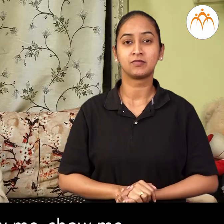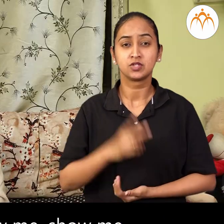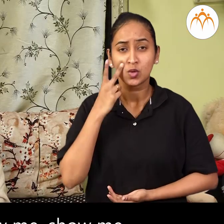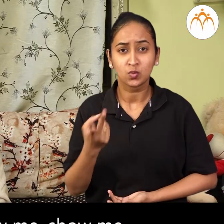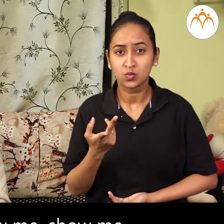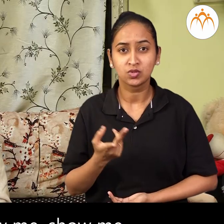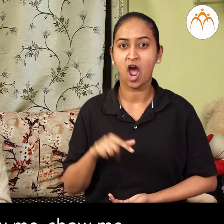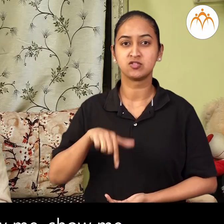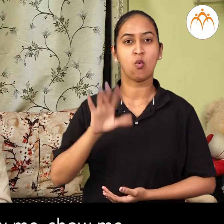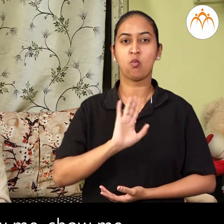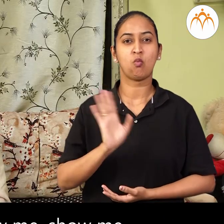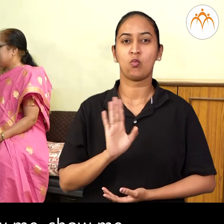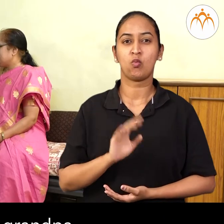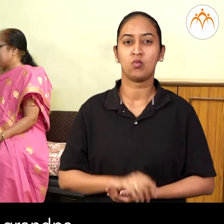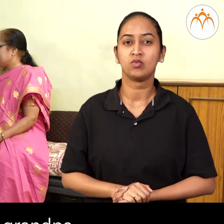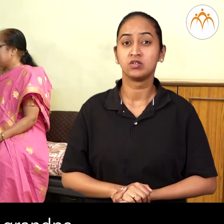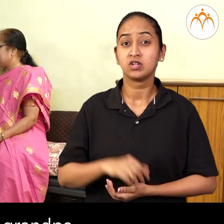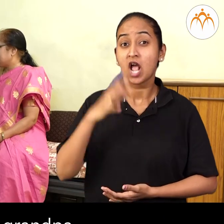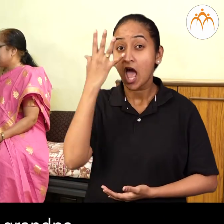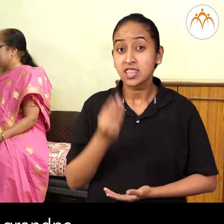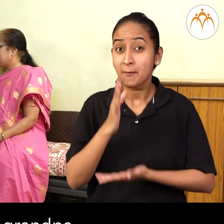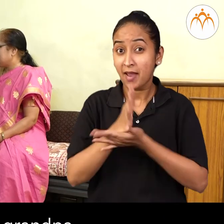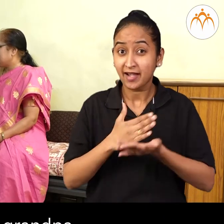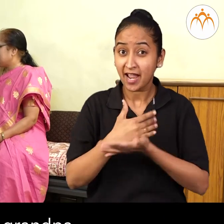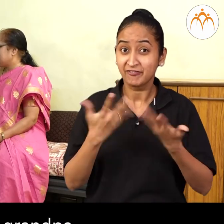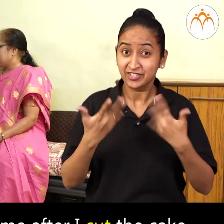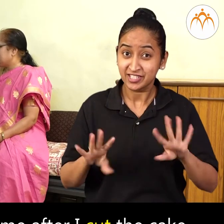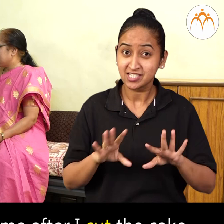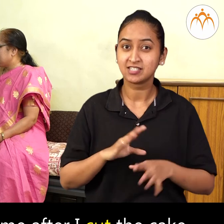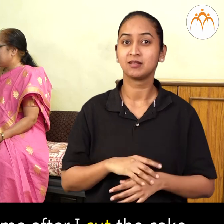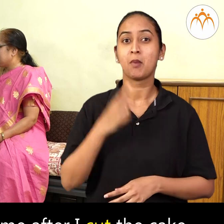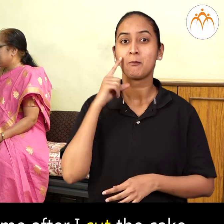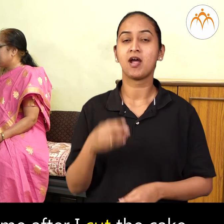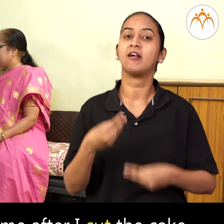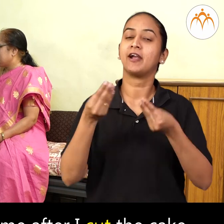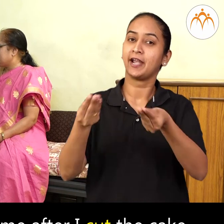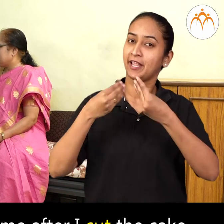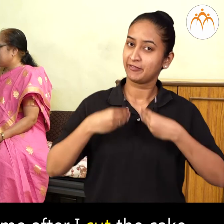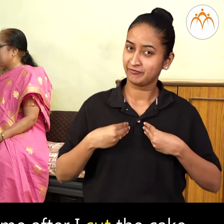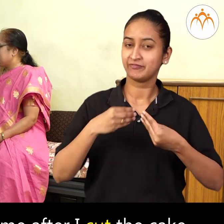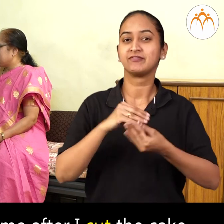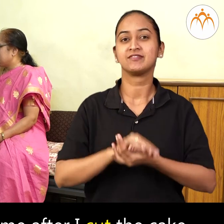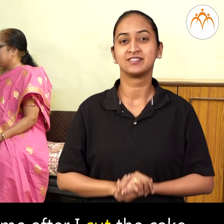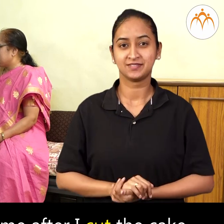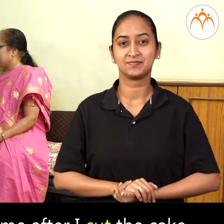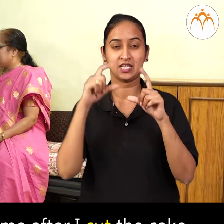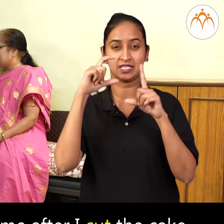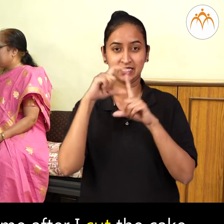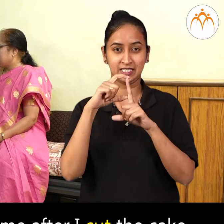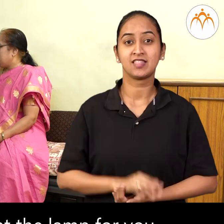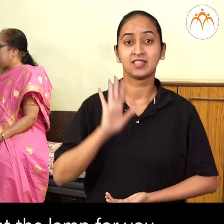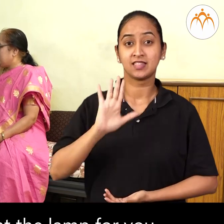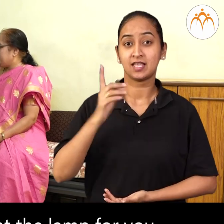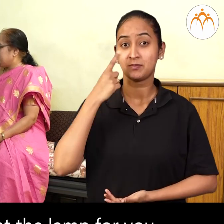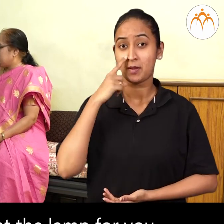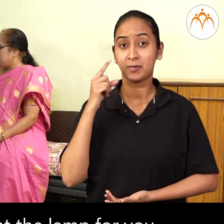Wow, wow. Show me. Show me. Not now, Grandpa. Father will give it to me after I cut the cake.